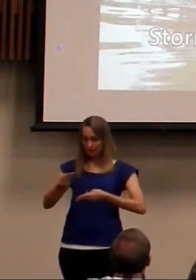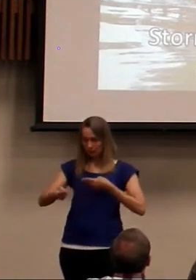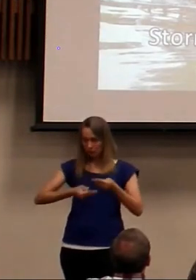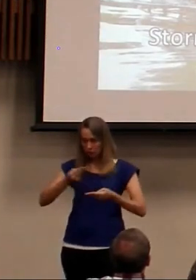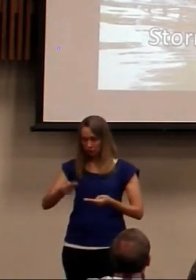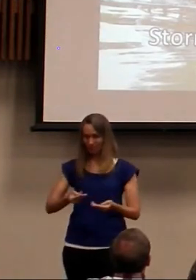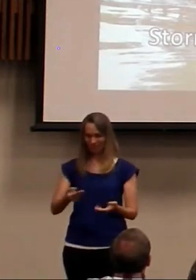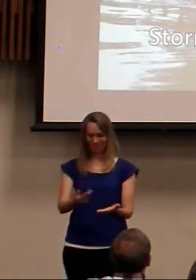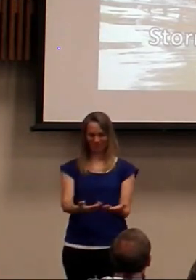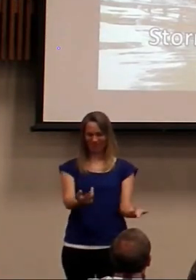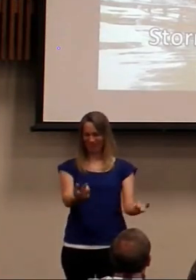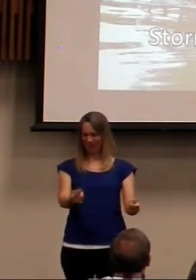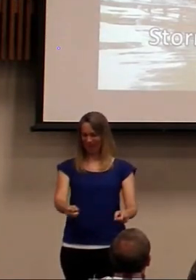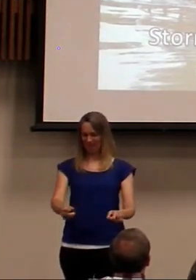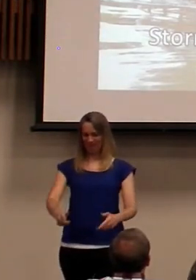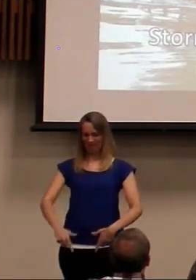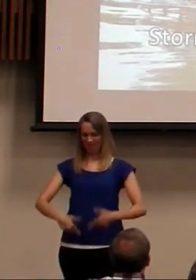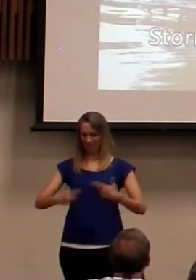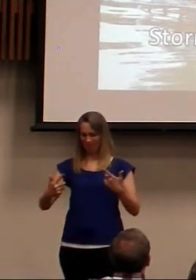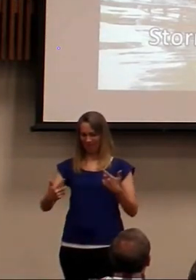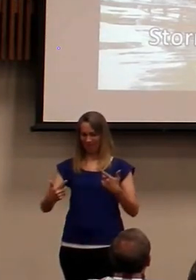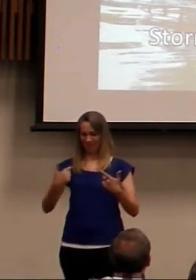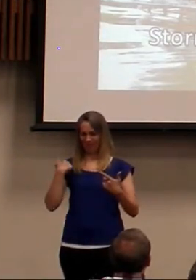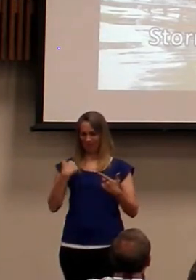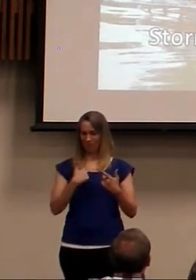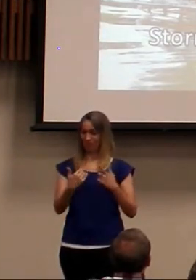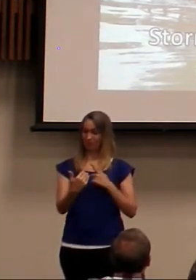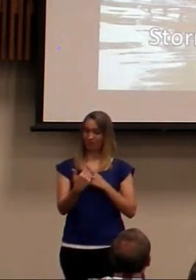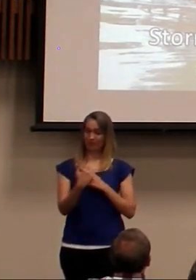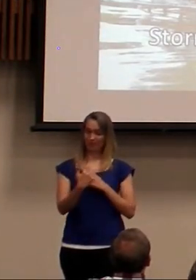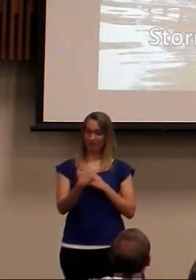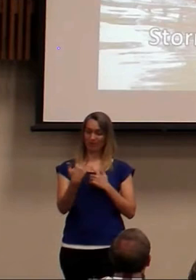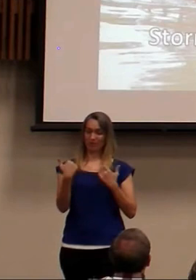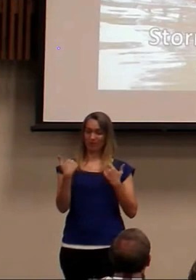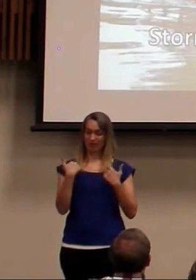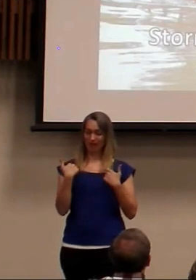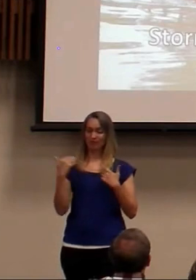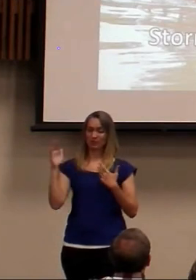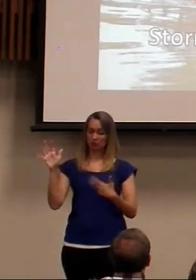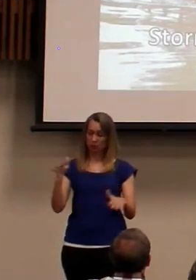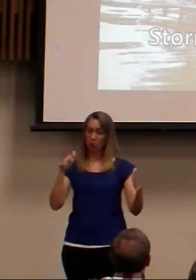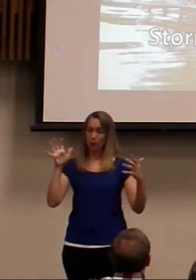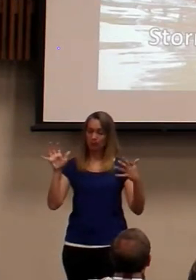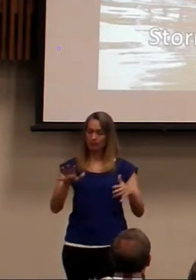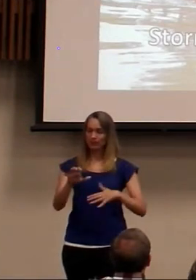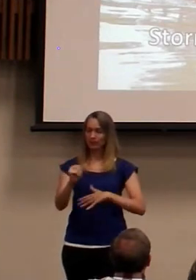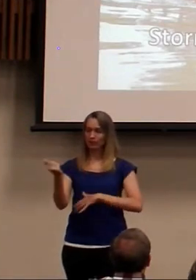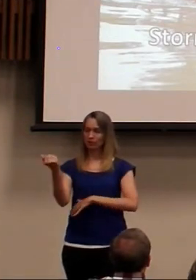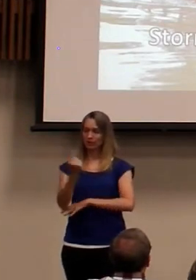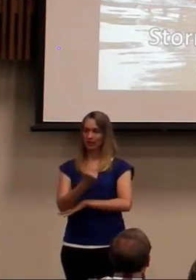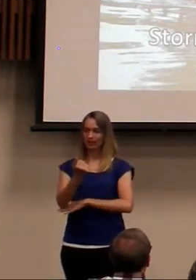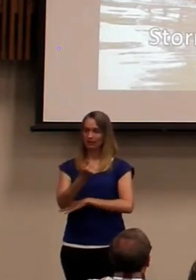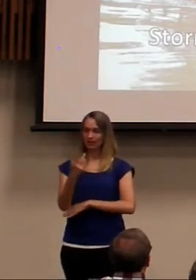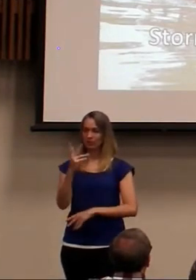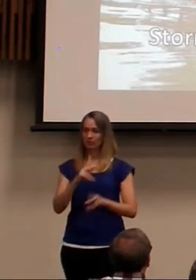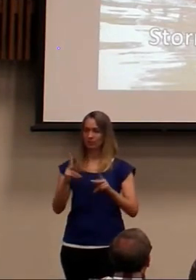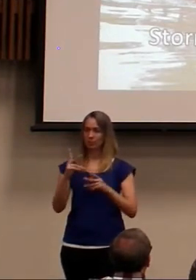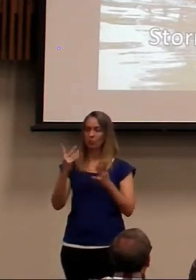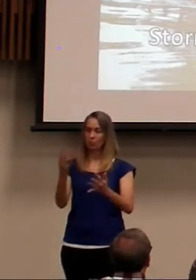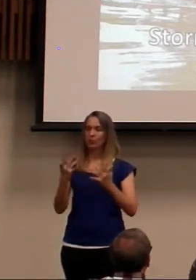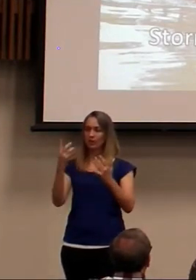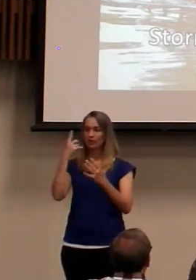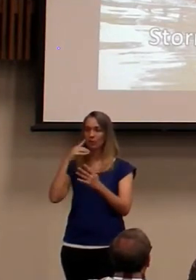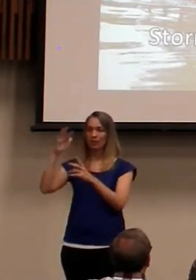Things happen in life that remind us that there are storms. The other day, several of us were waiting for a helicopter to land